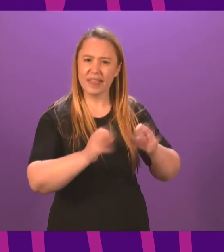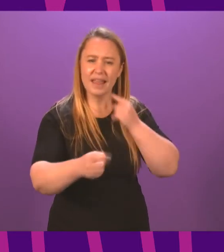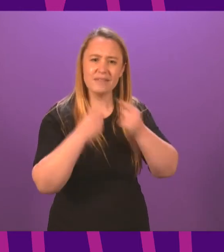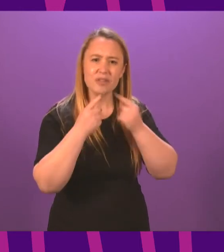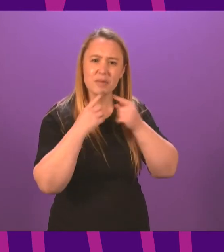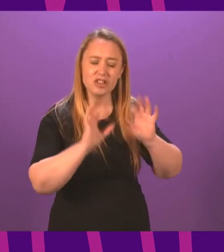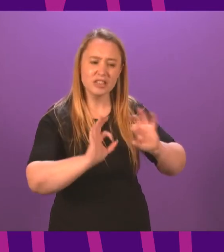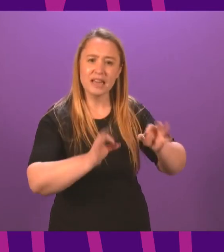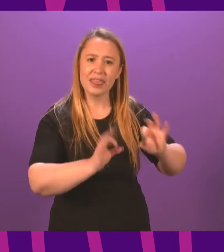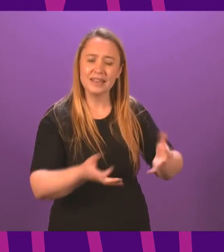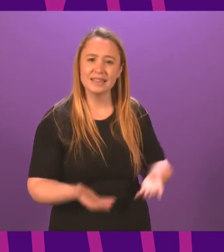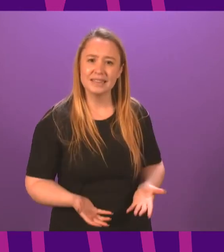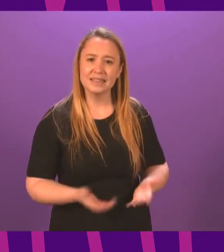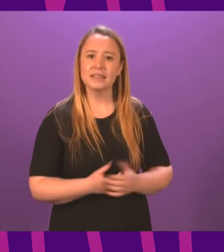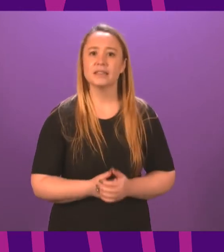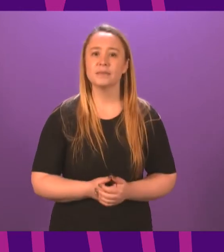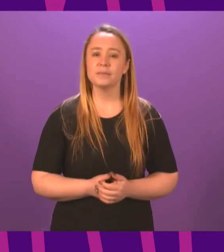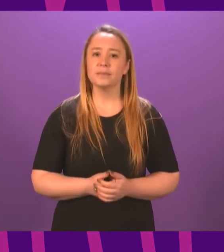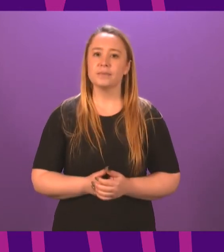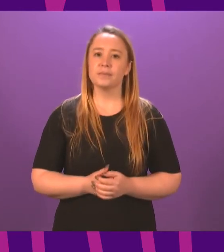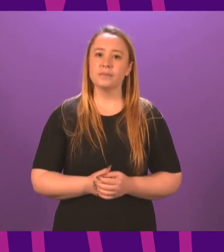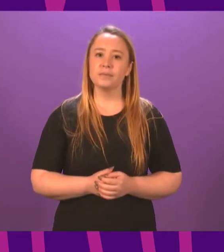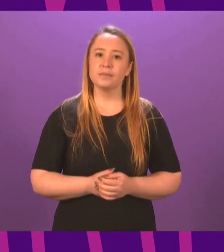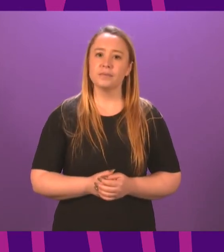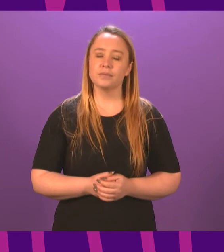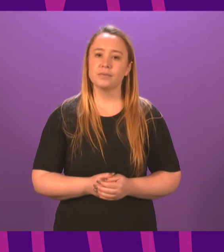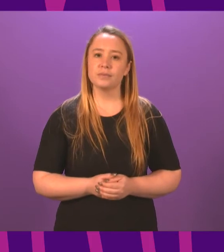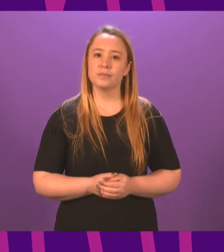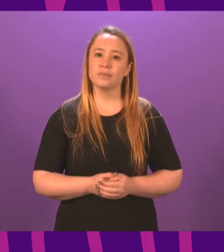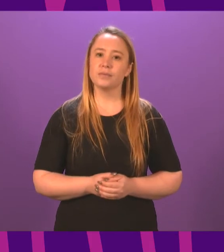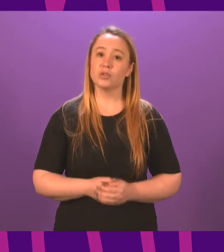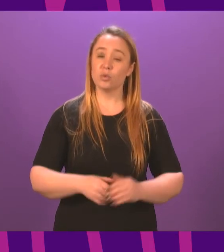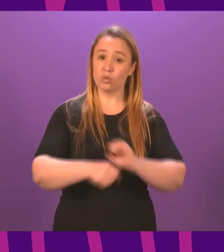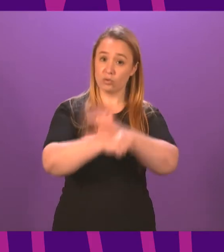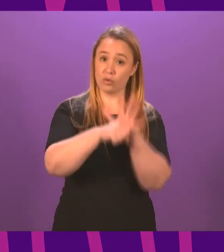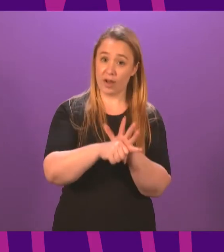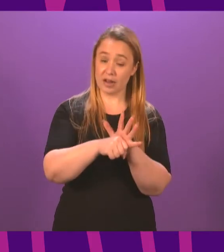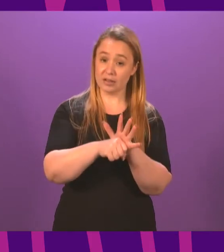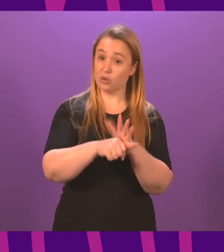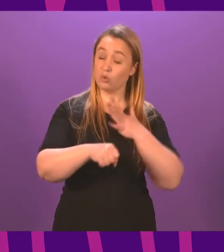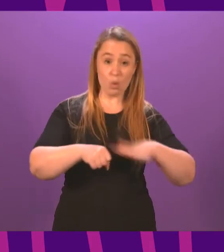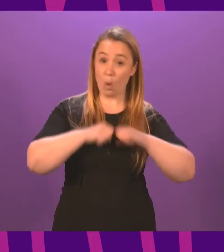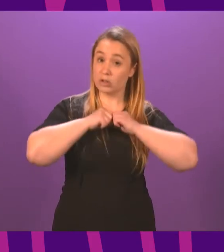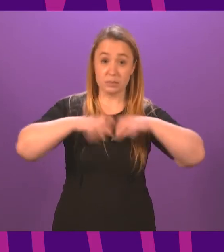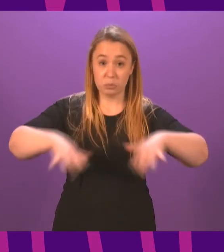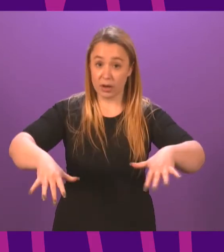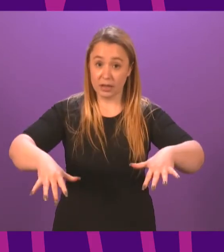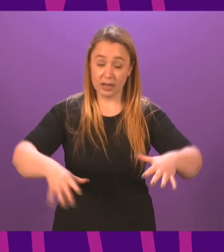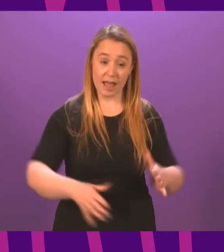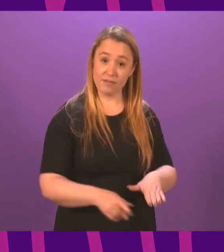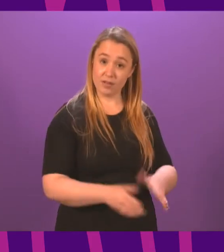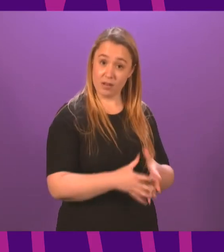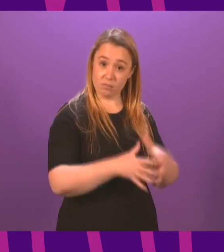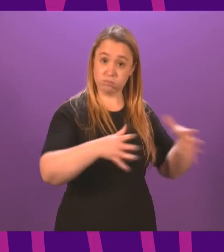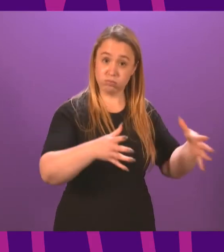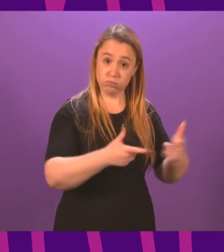or will be required to enforce them. And we recognise the necessity of preventing the spread of the virus between local authority areas with high rates of